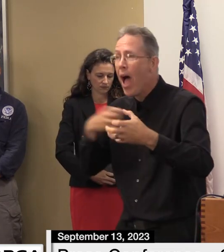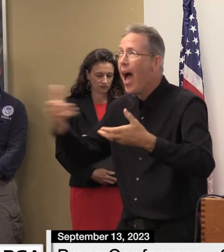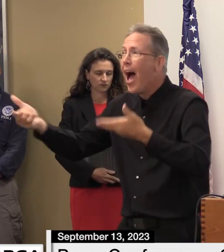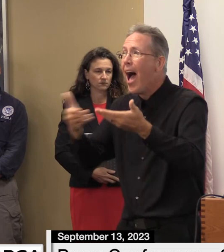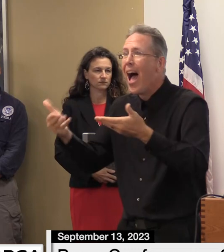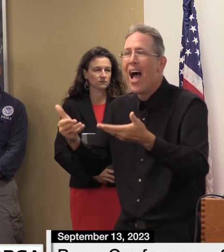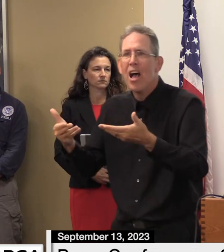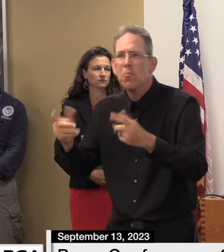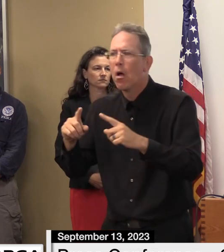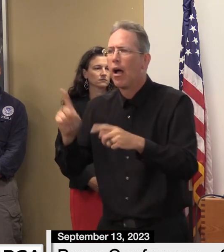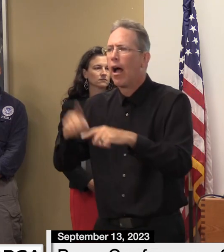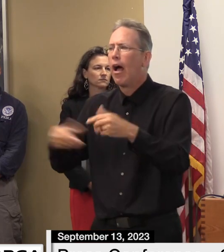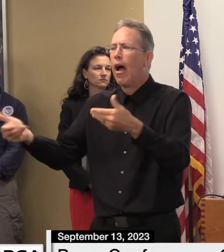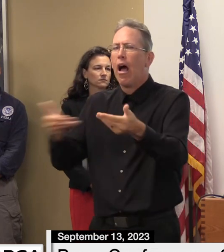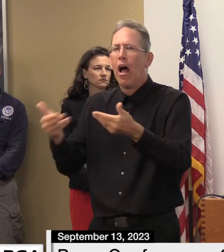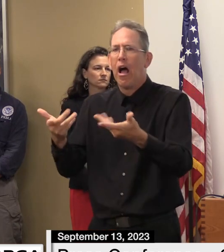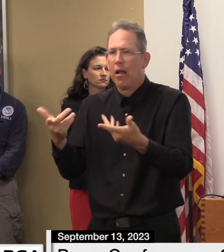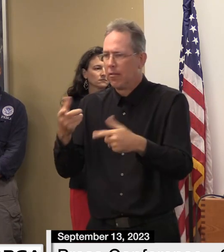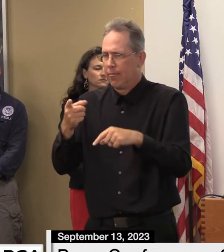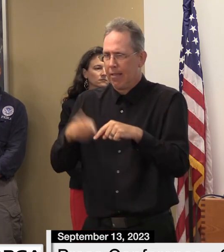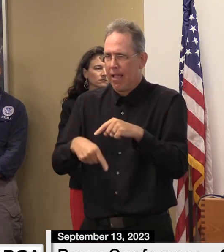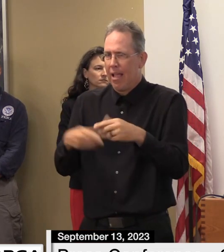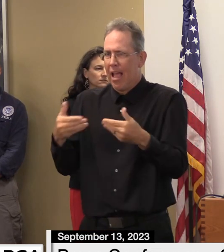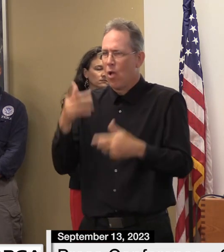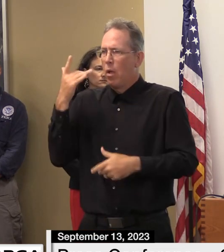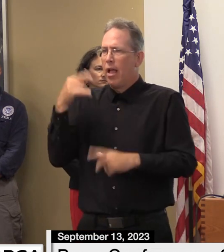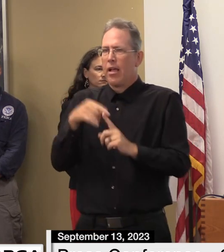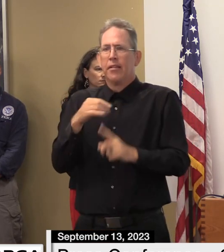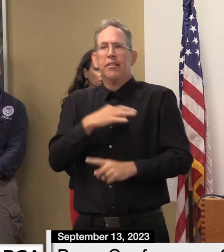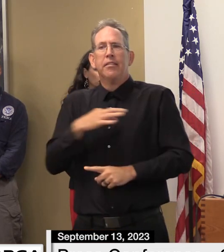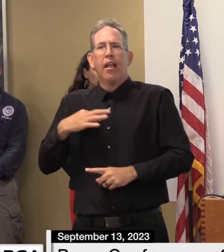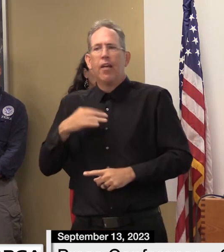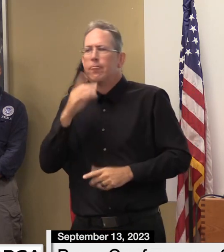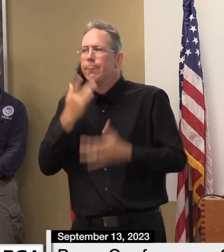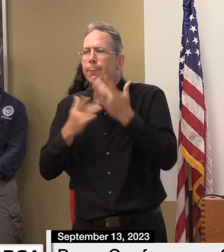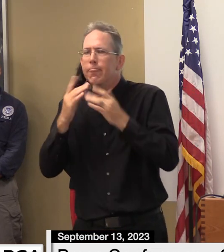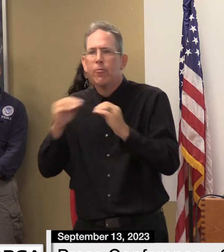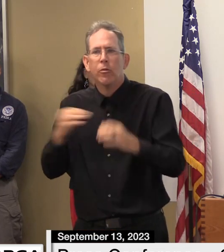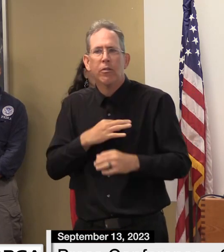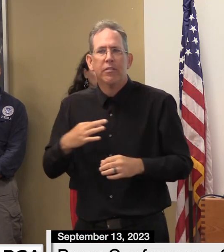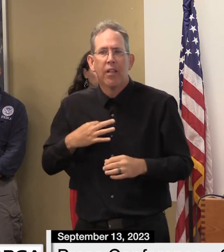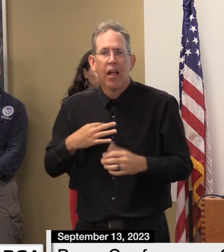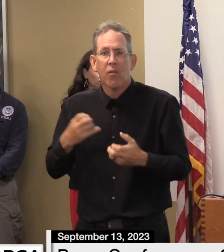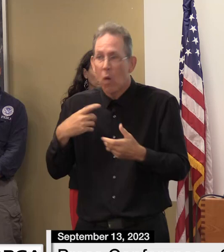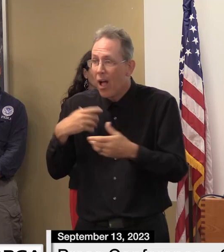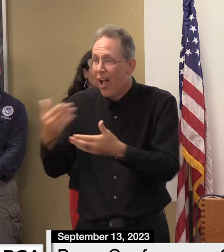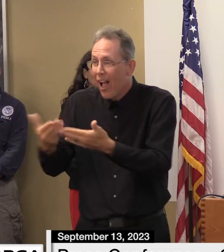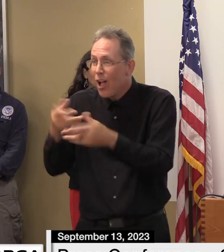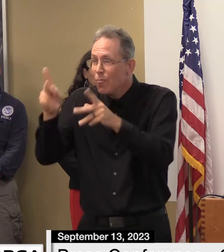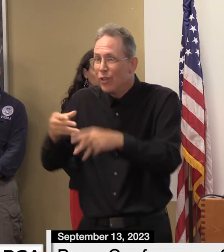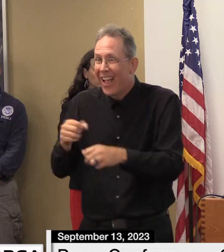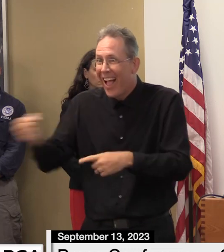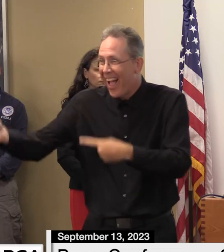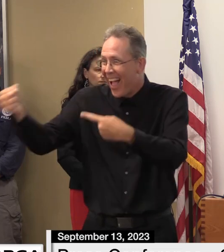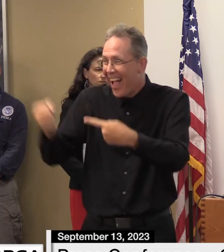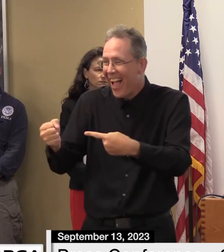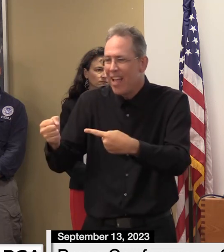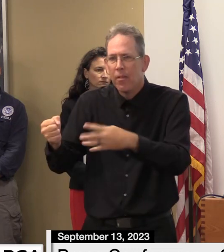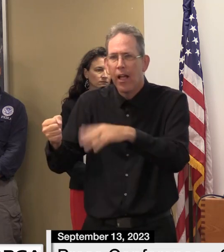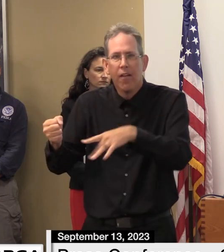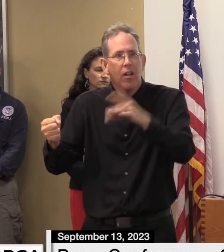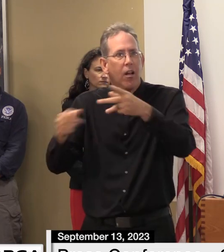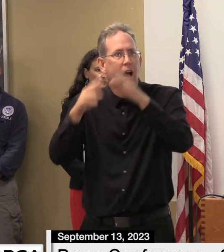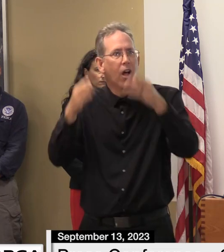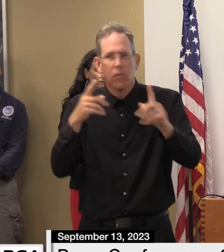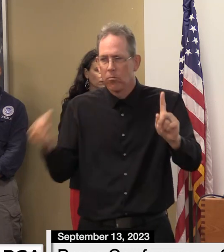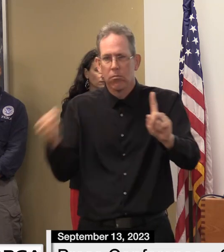they can't do that because they can't find the workforce, because their potential employees can't find housing. And it's the same story when you talk